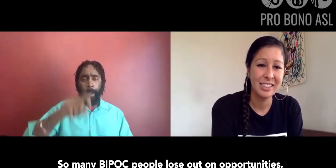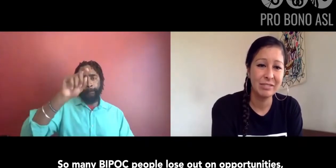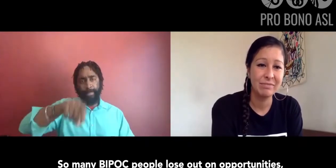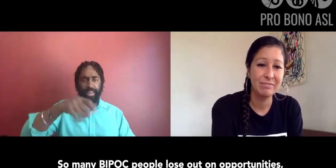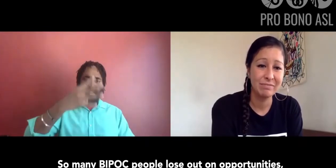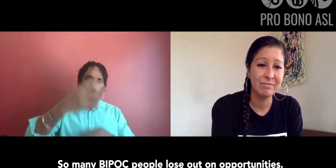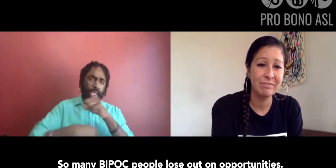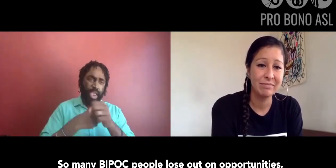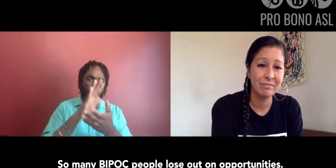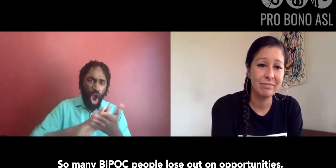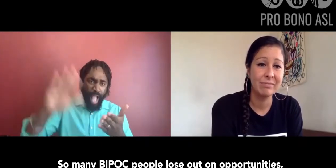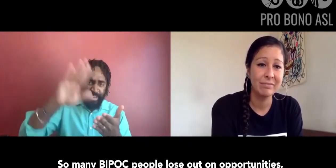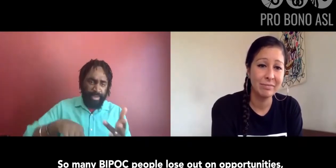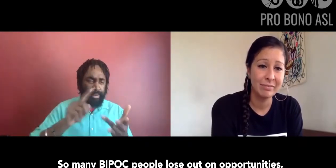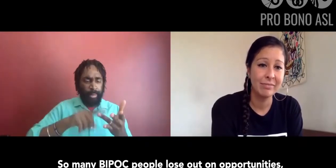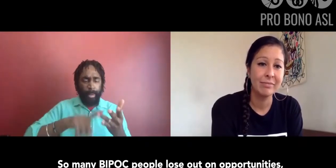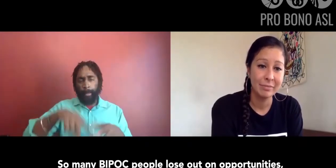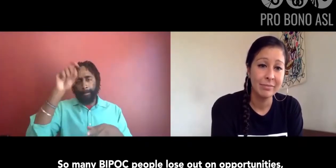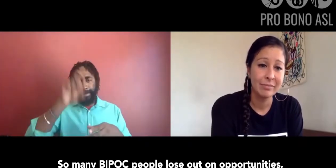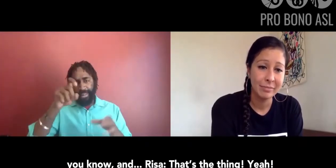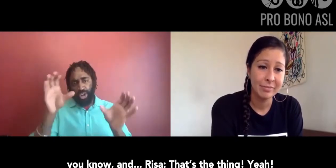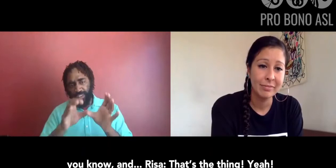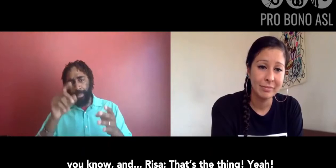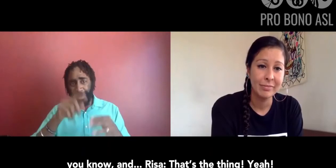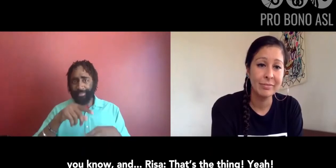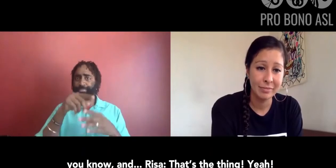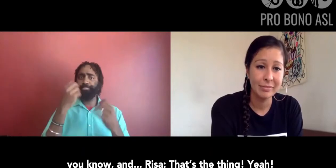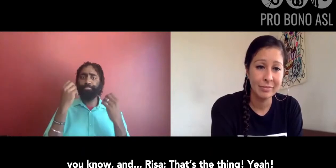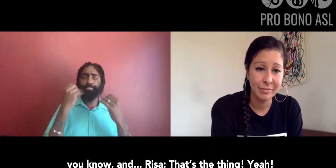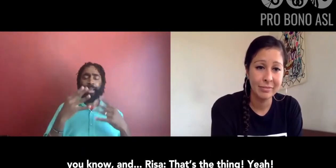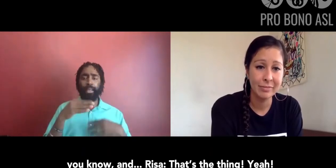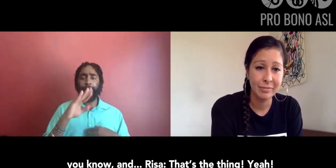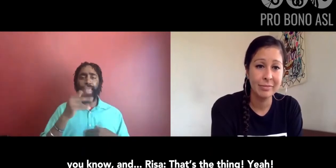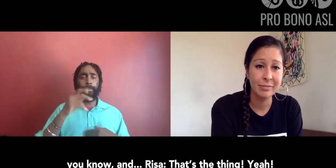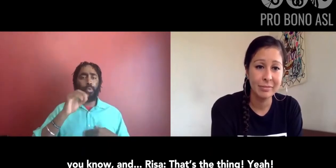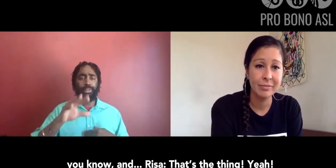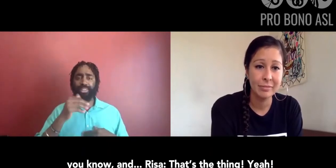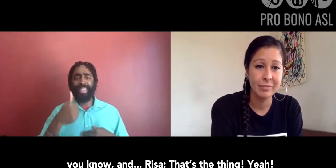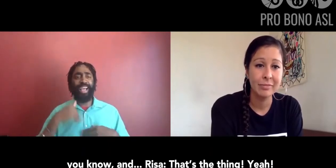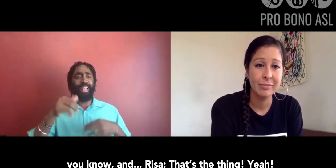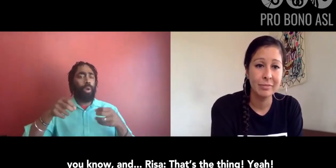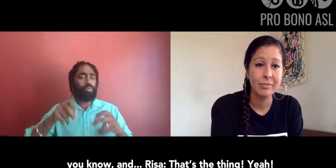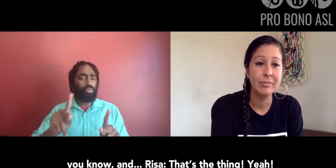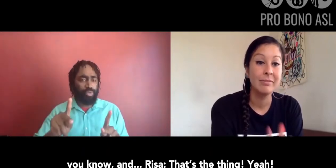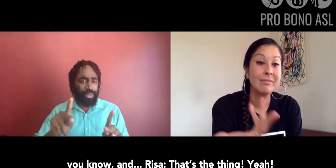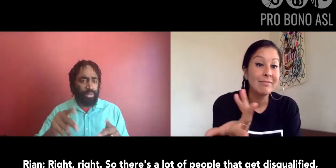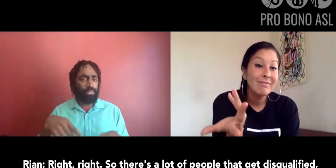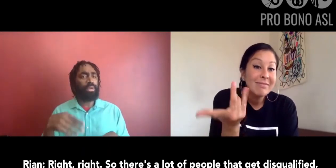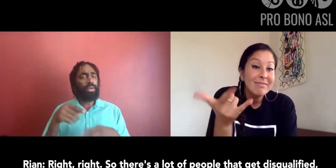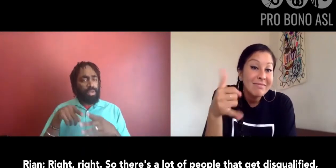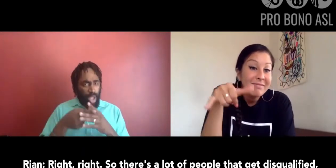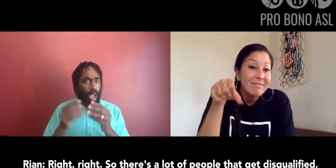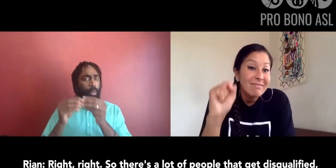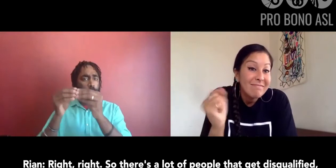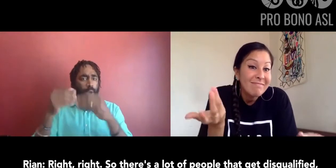many BIPOC people lose out on opportunities, and... That's the thing, yeah. Right.